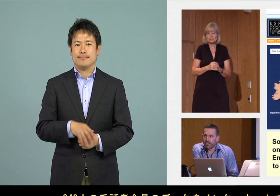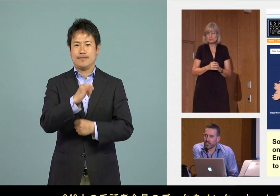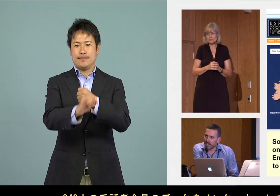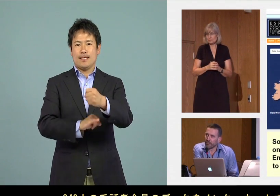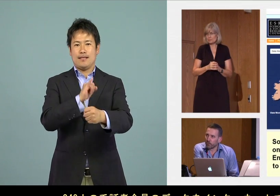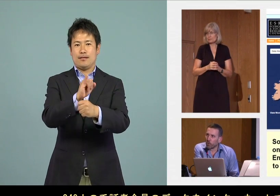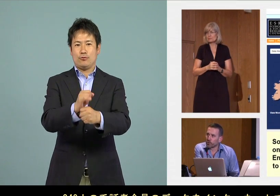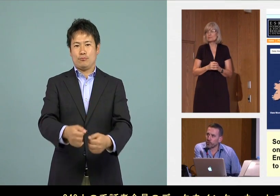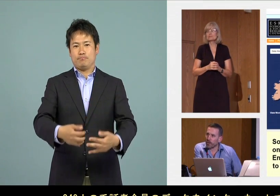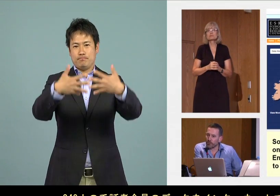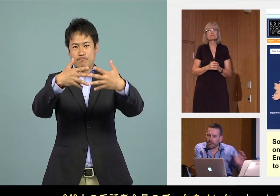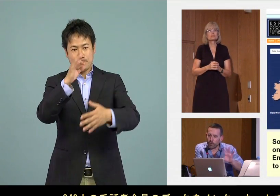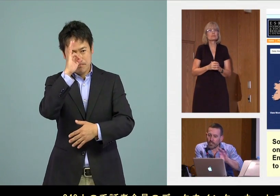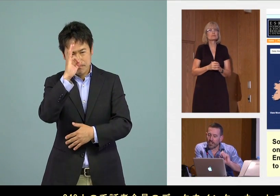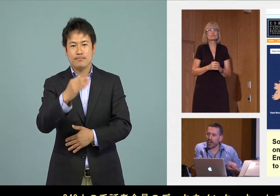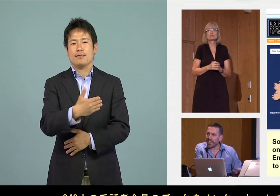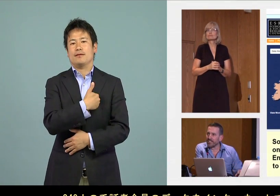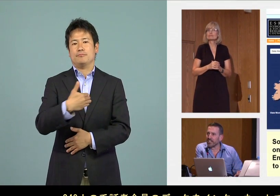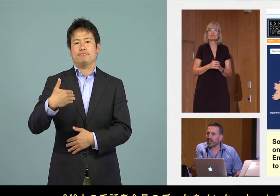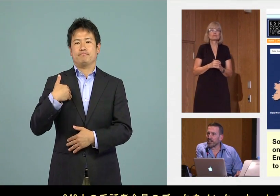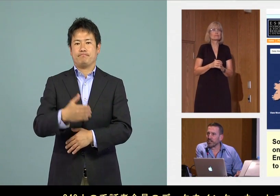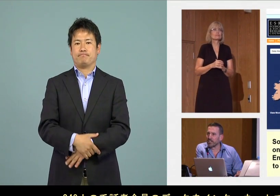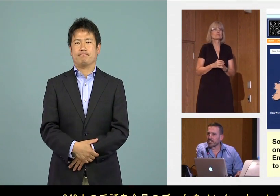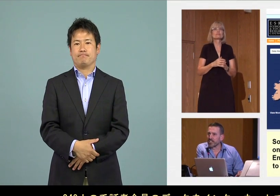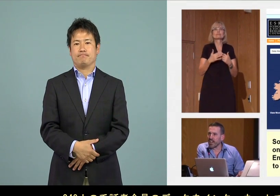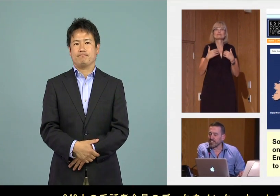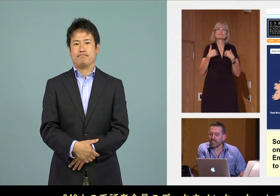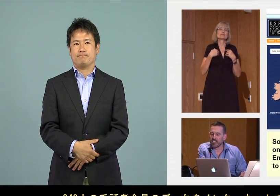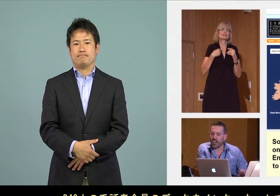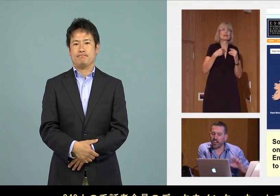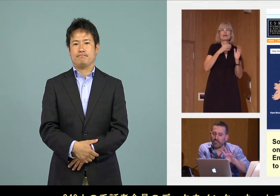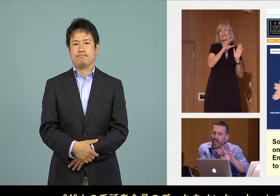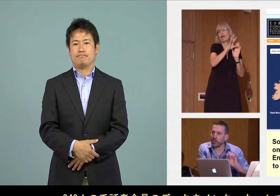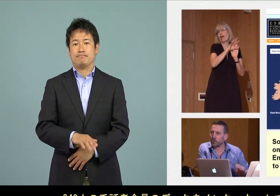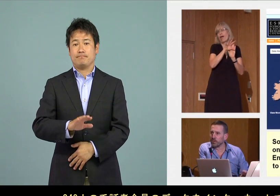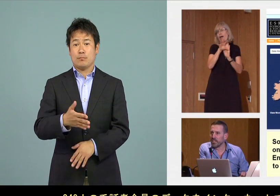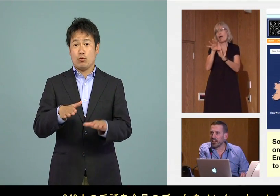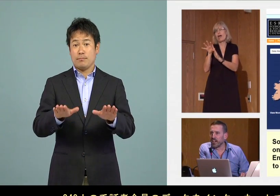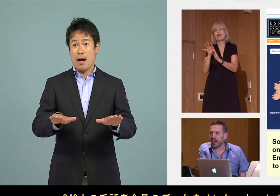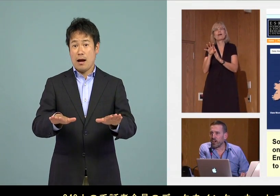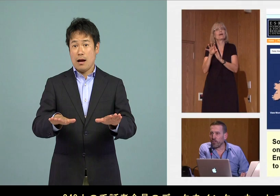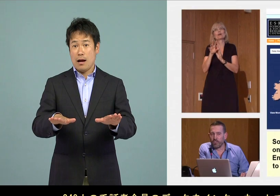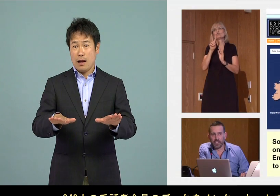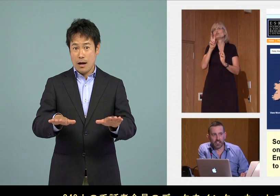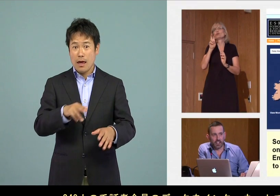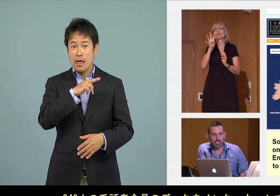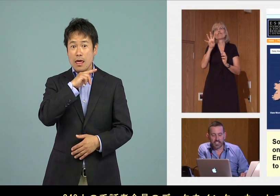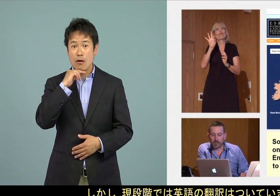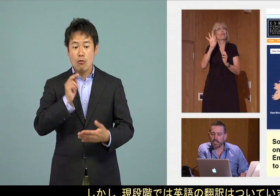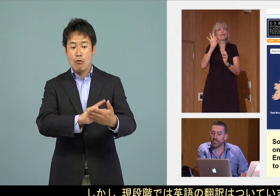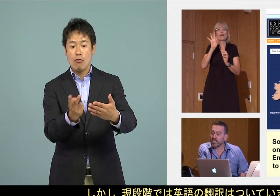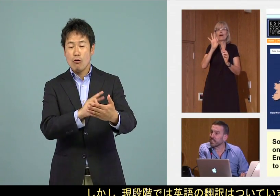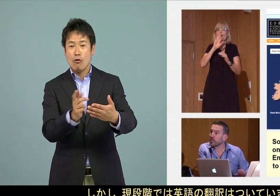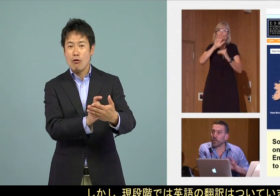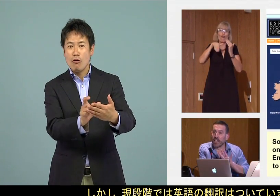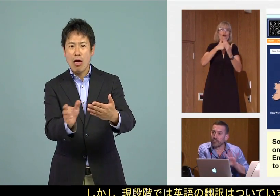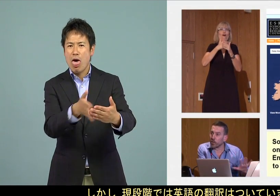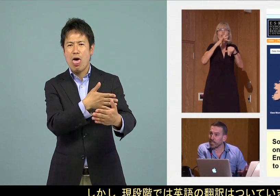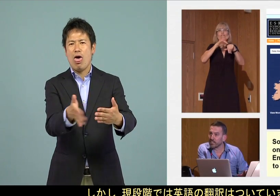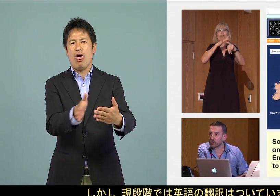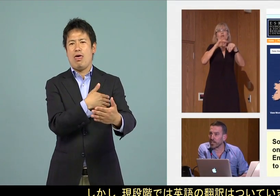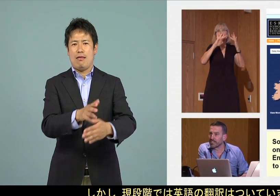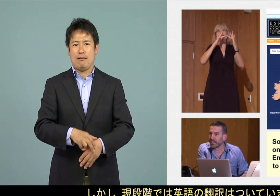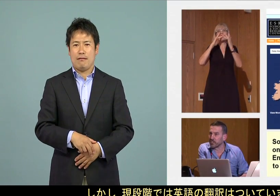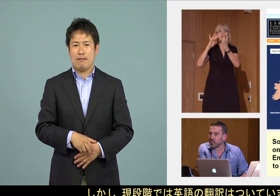So we have the data from all 249 signers available on the internet. But at this stage we have